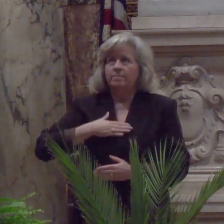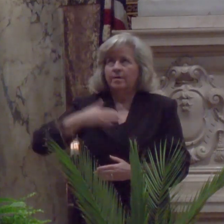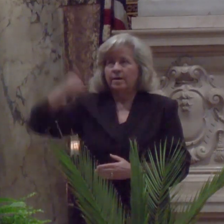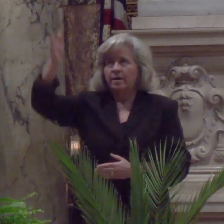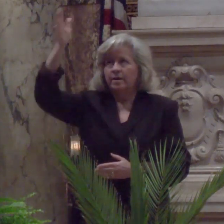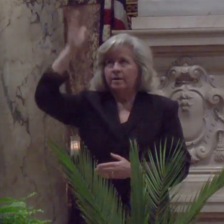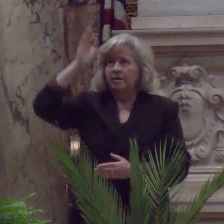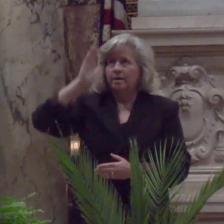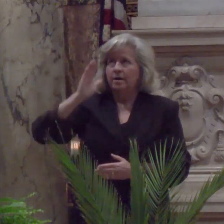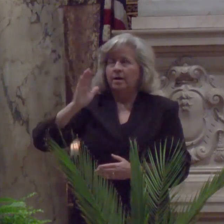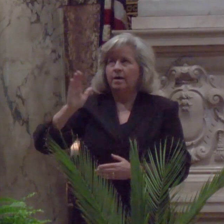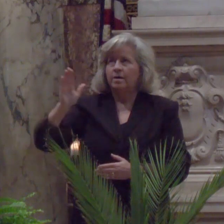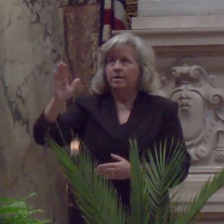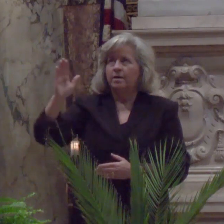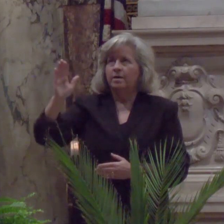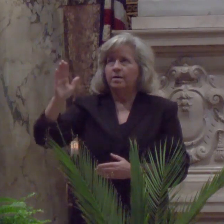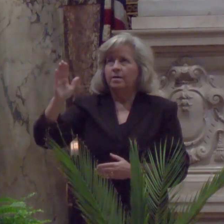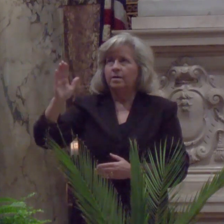God, my